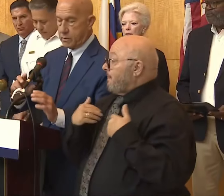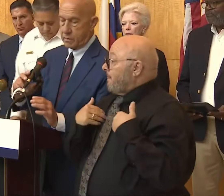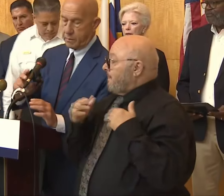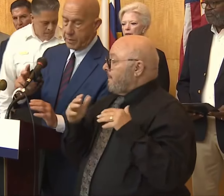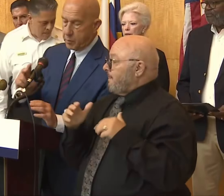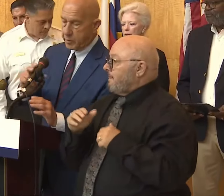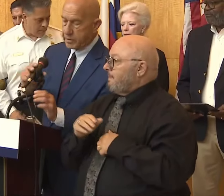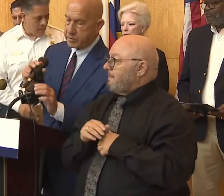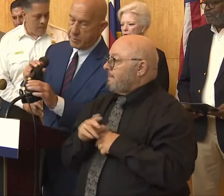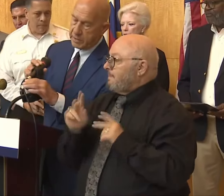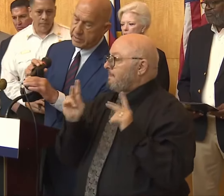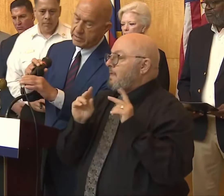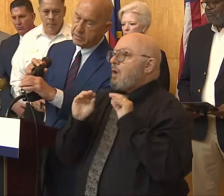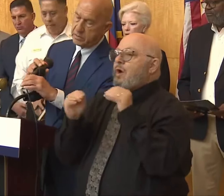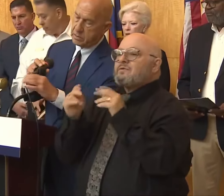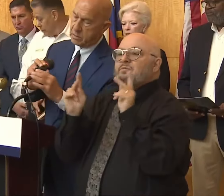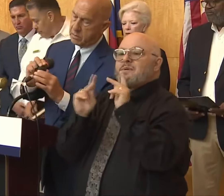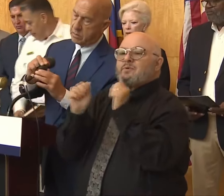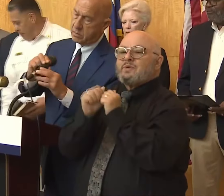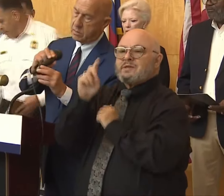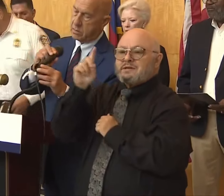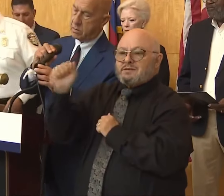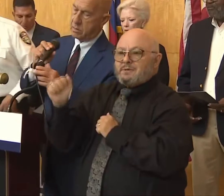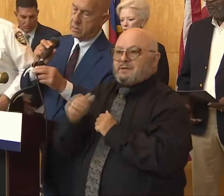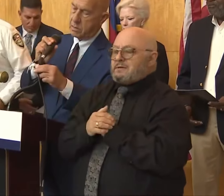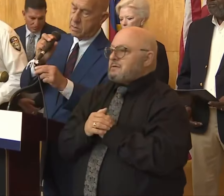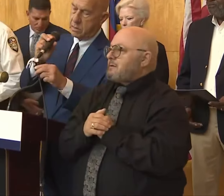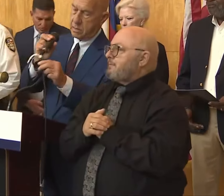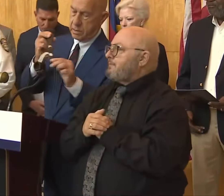office, people with disabilities.